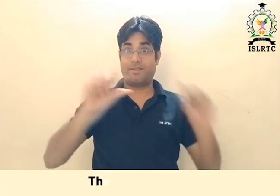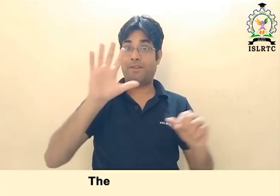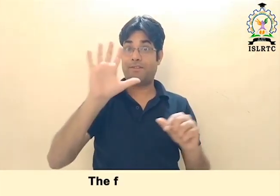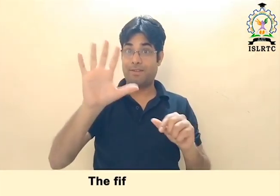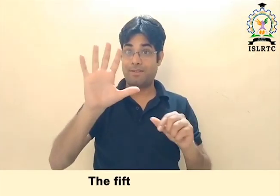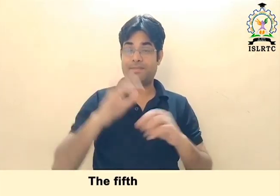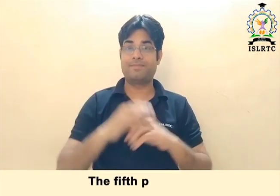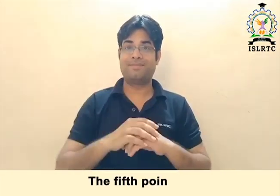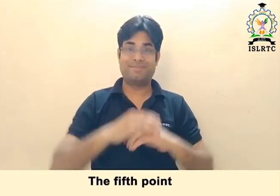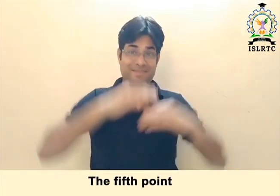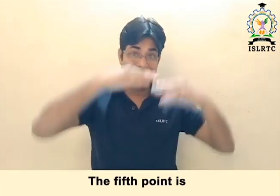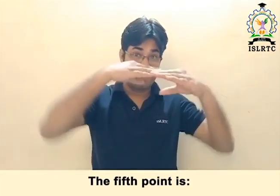The fifth point is